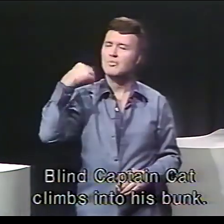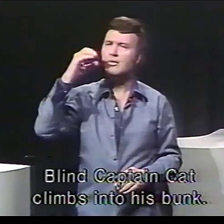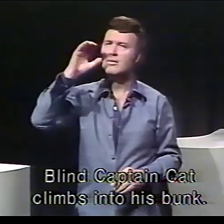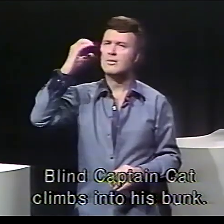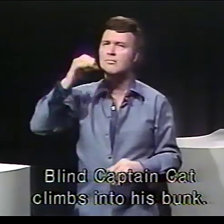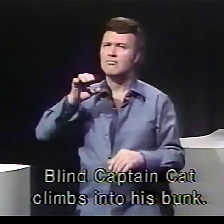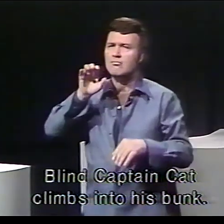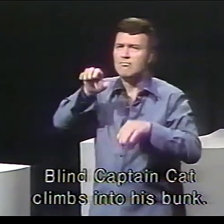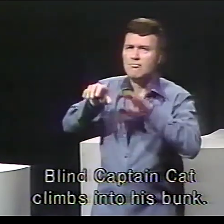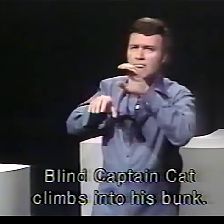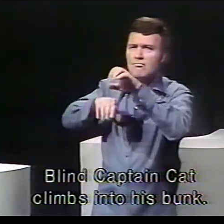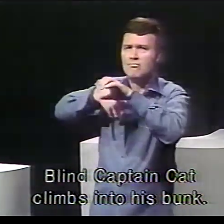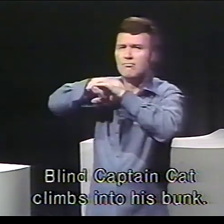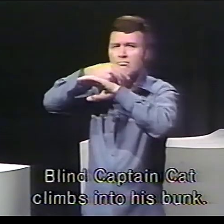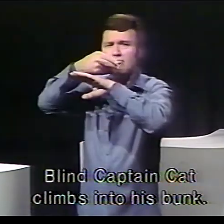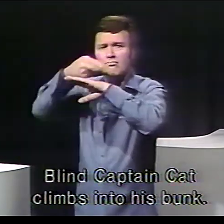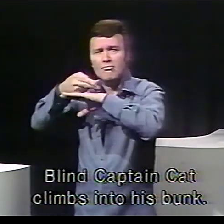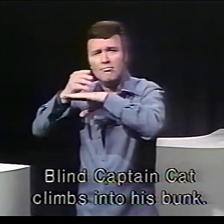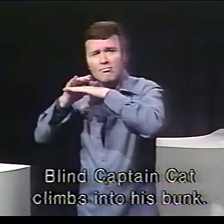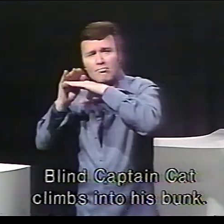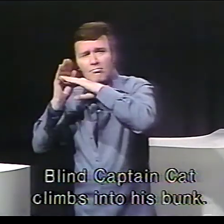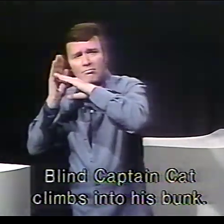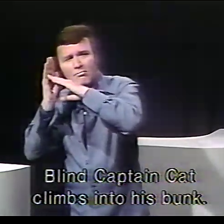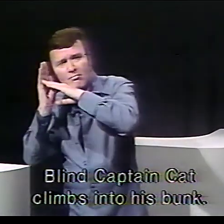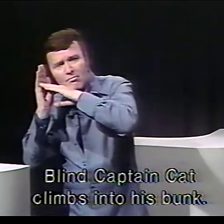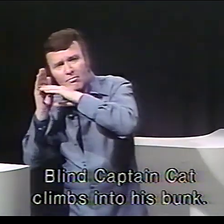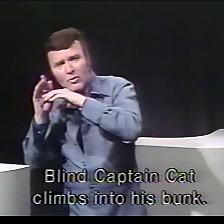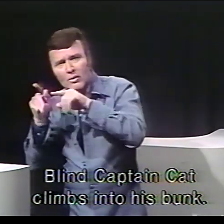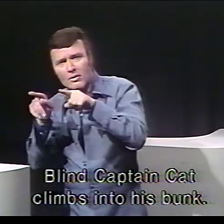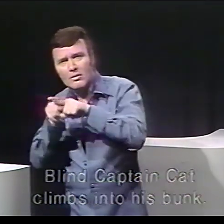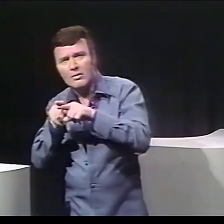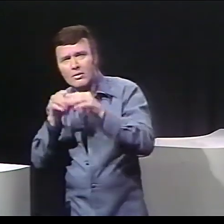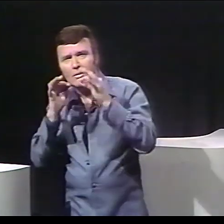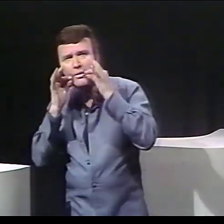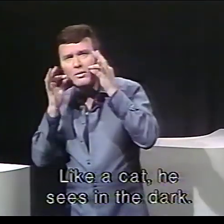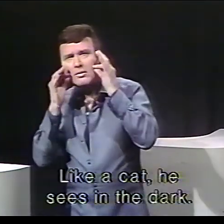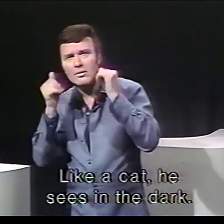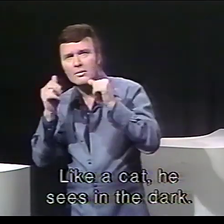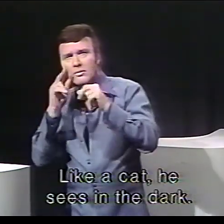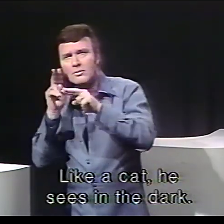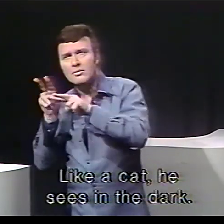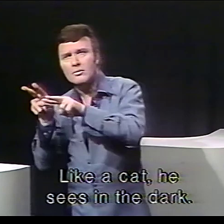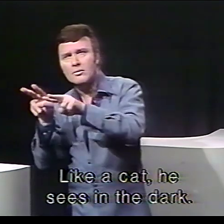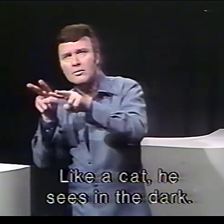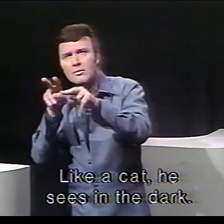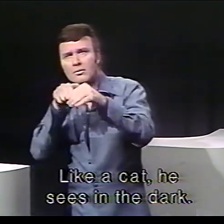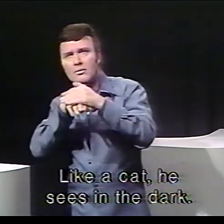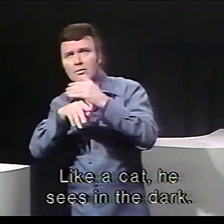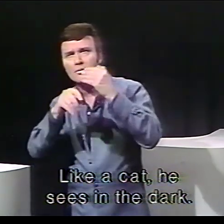Blind Captain Cat climbs into his bunk, like a cat he sees in the dark,